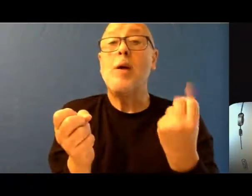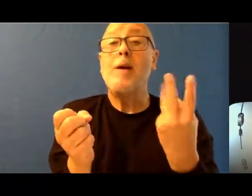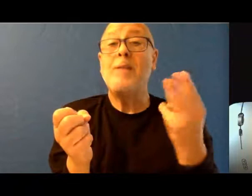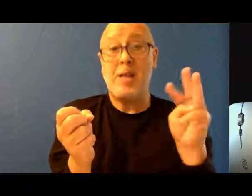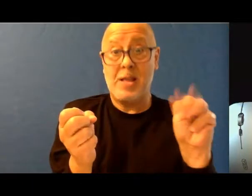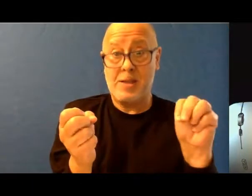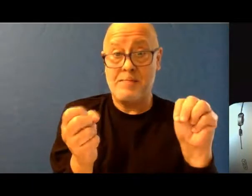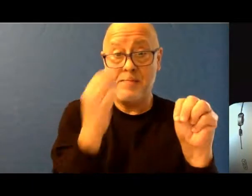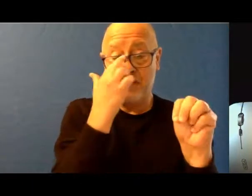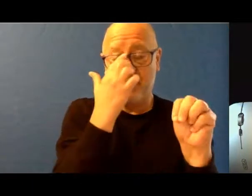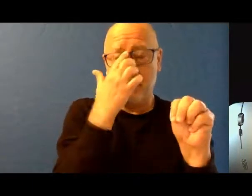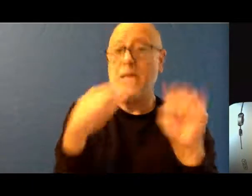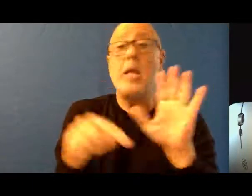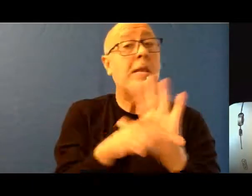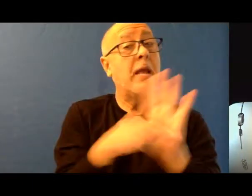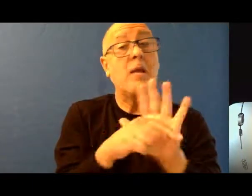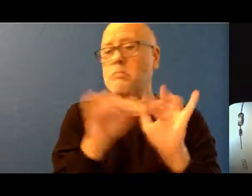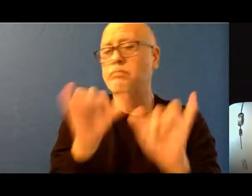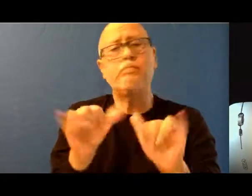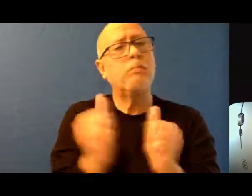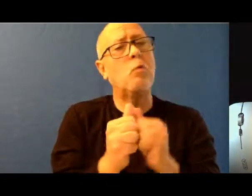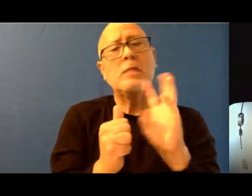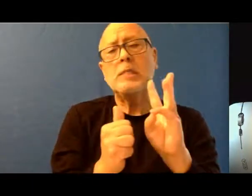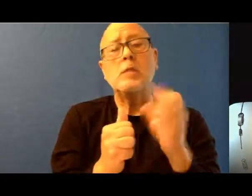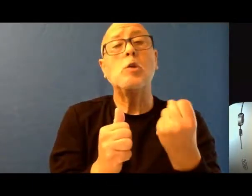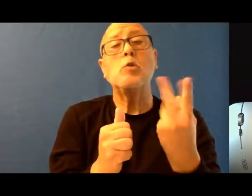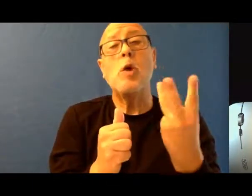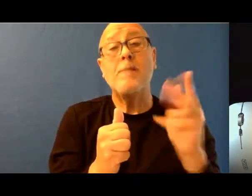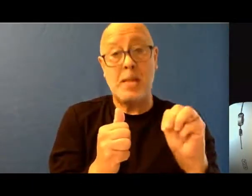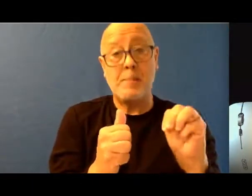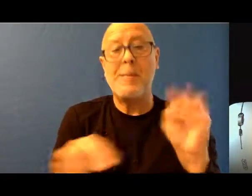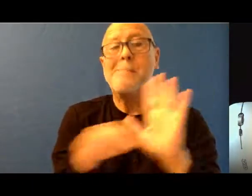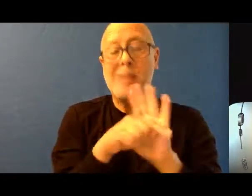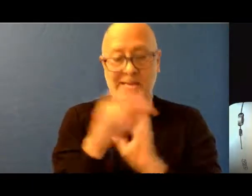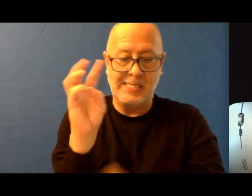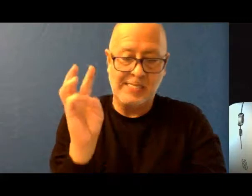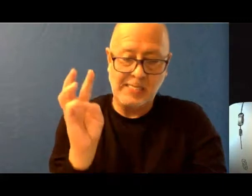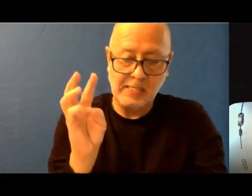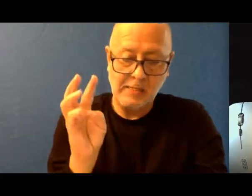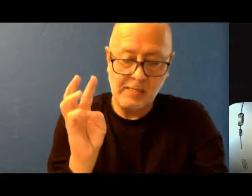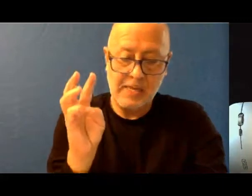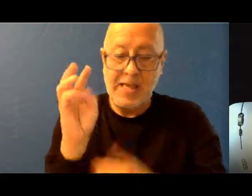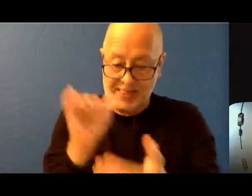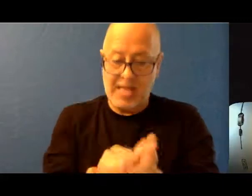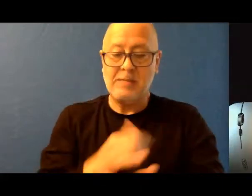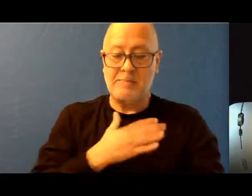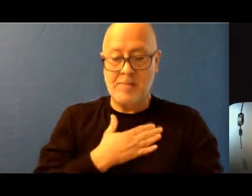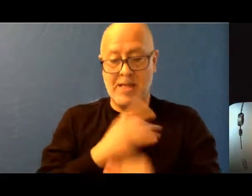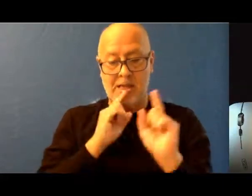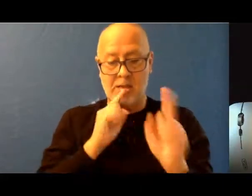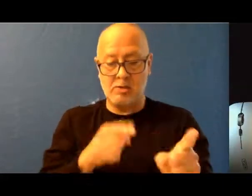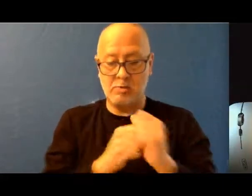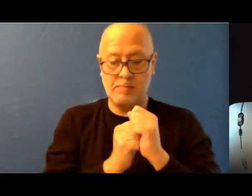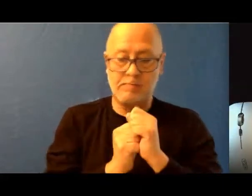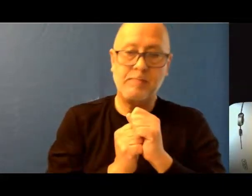and that negative sticks with the 6, so 12m minus 6. That is my answer. So I'm going to circle